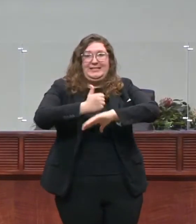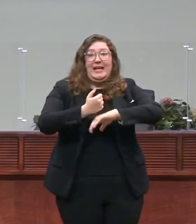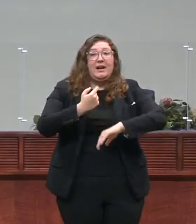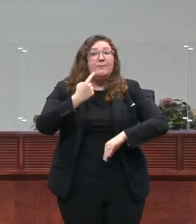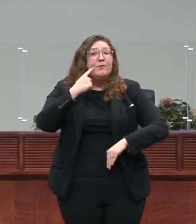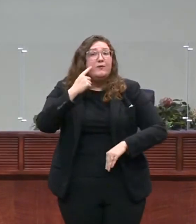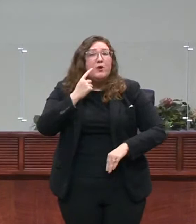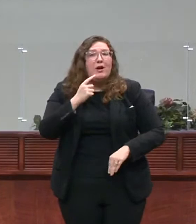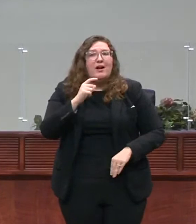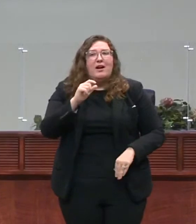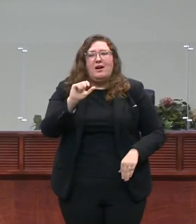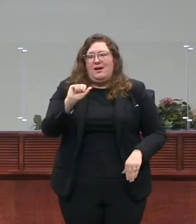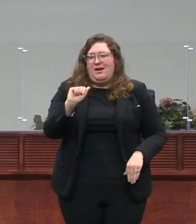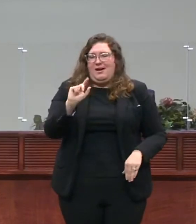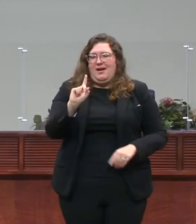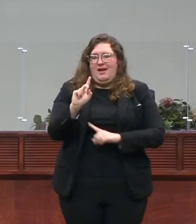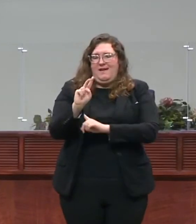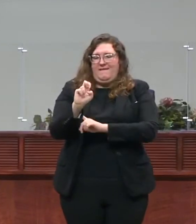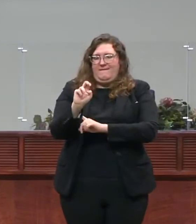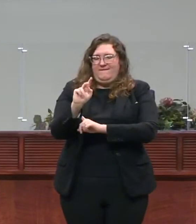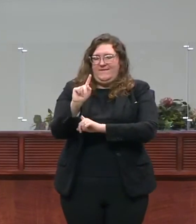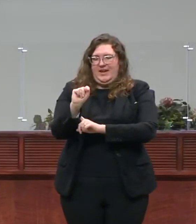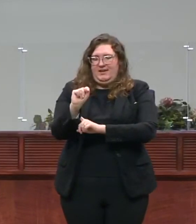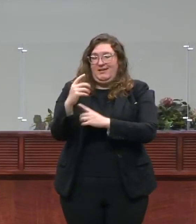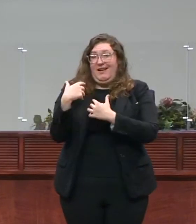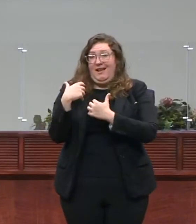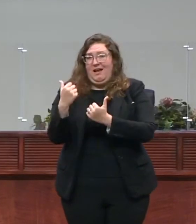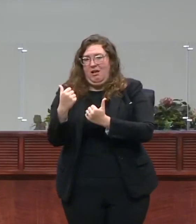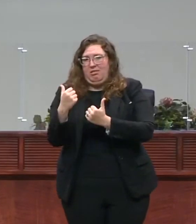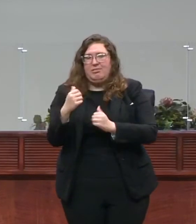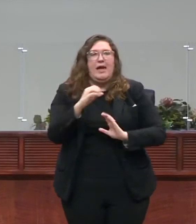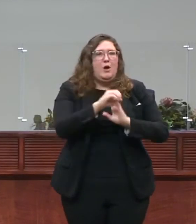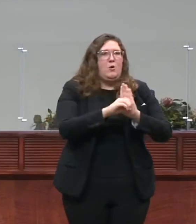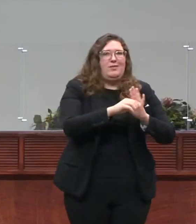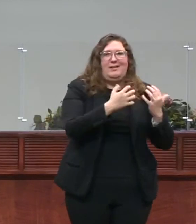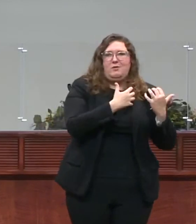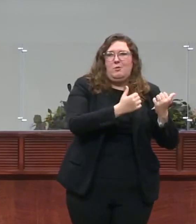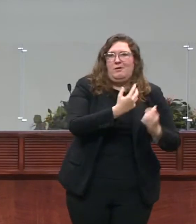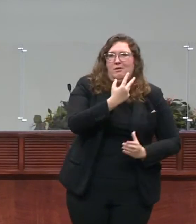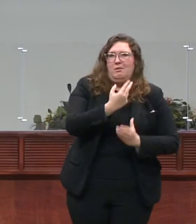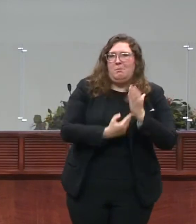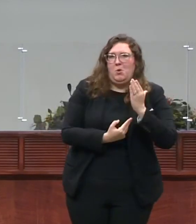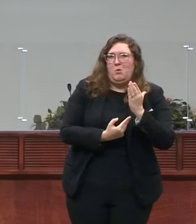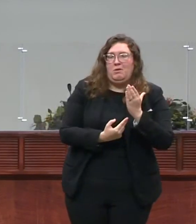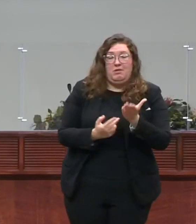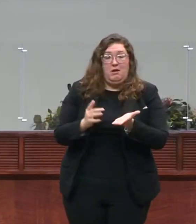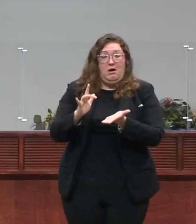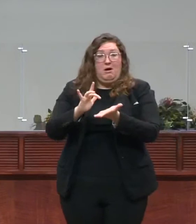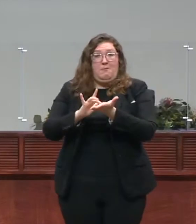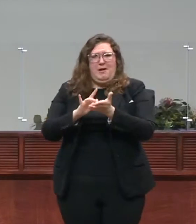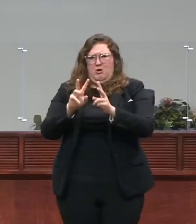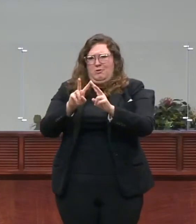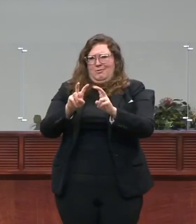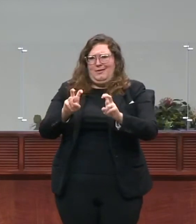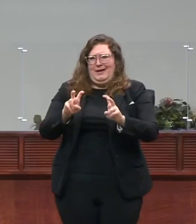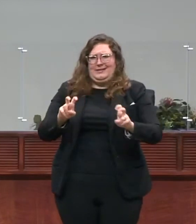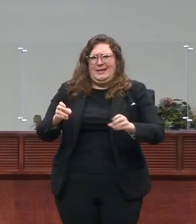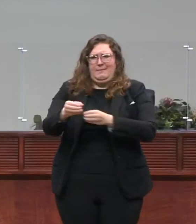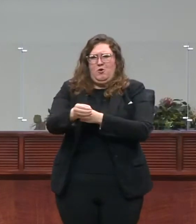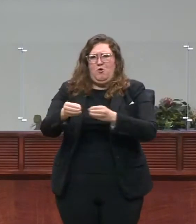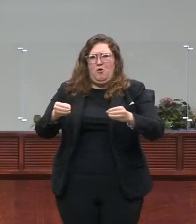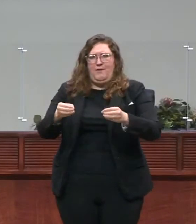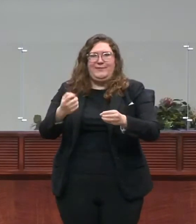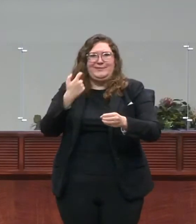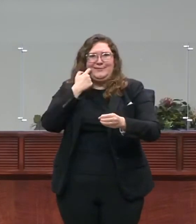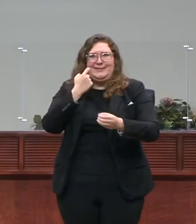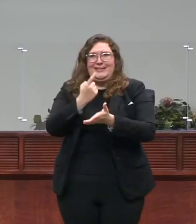Advent Health and the Orlando healthcare organizations. Our medical examiner's office did also last week offer some